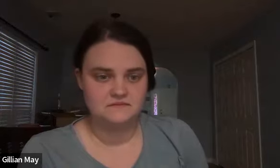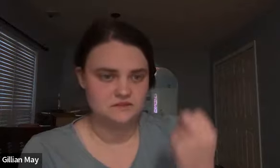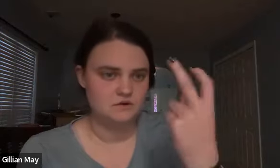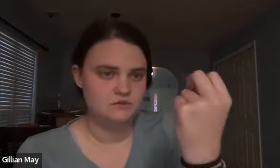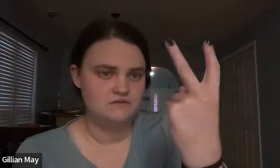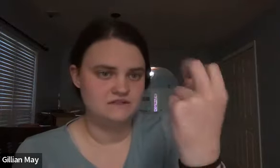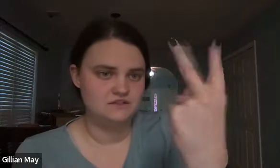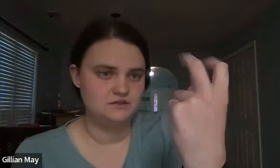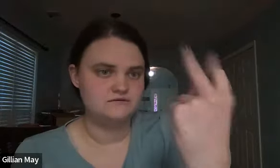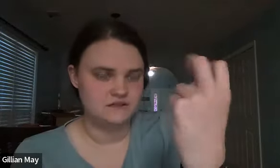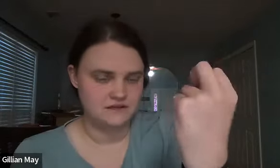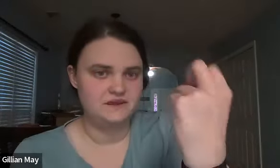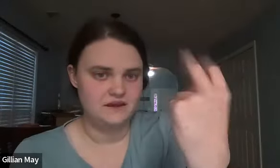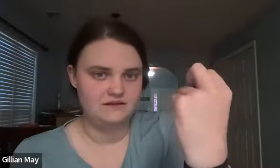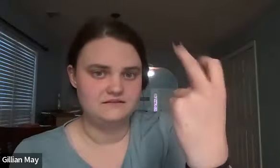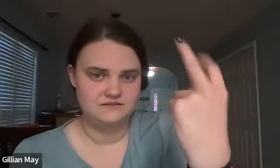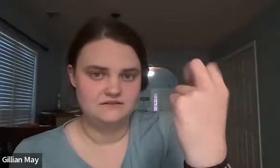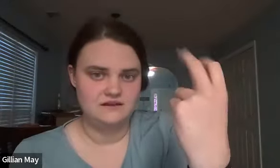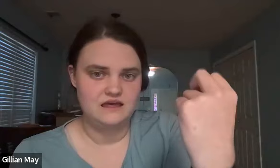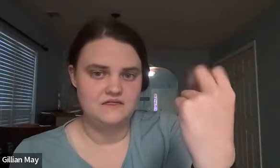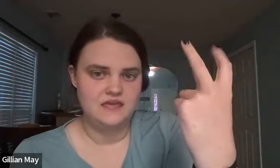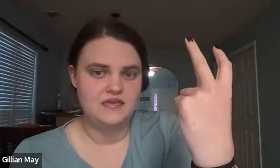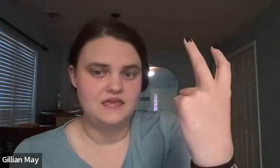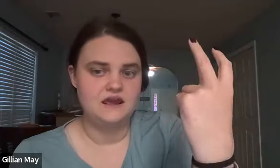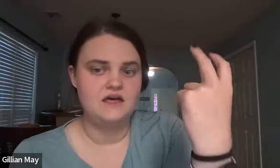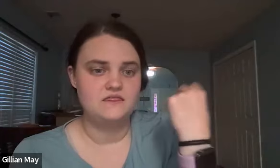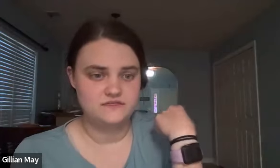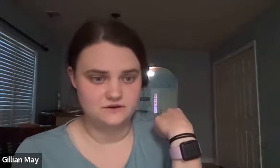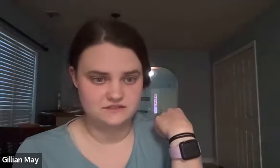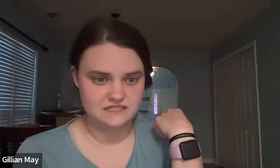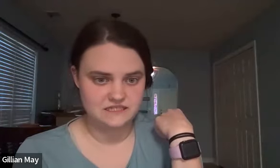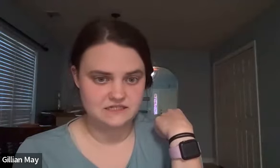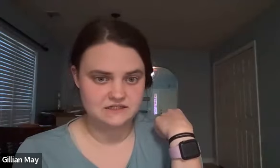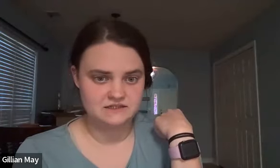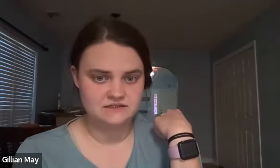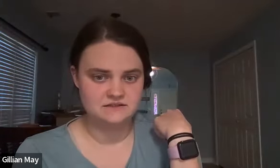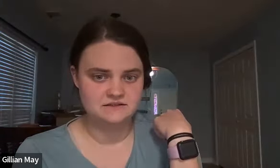So our 12 is the 2 flick up. Yeah. And then 13.